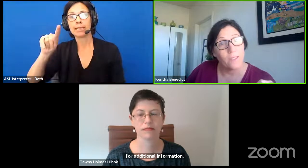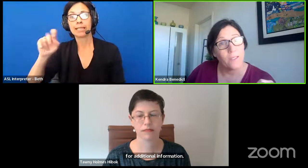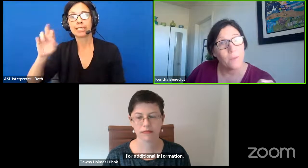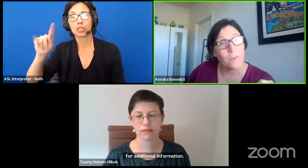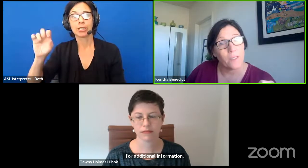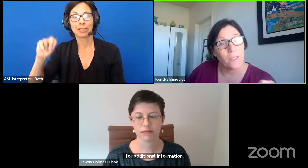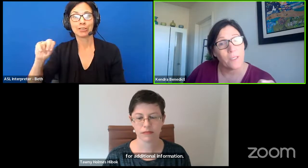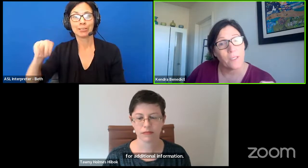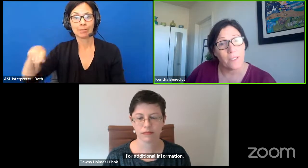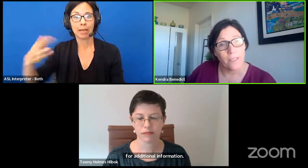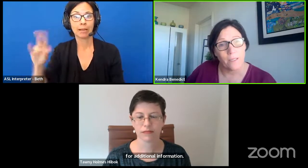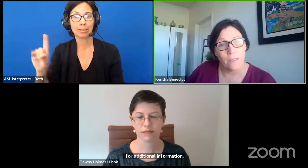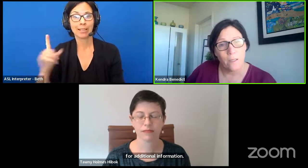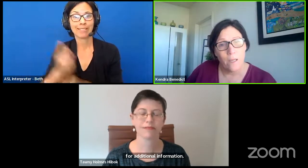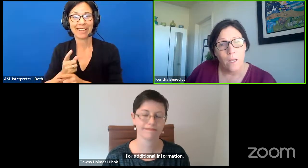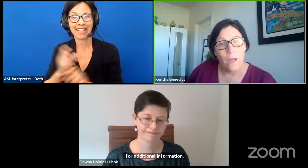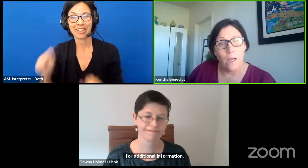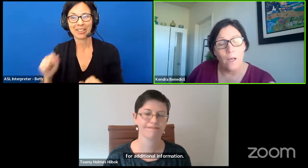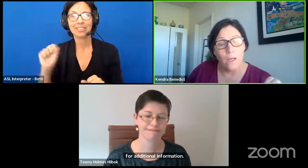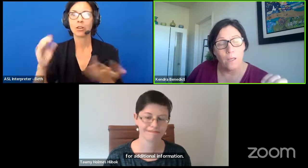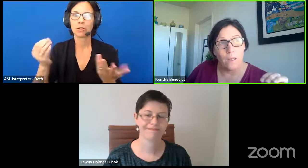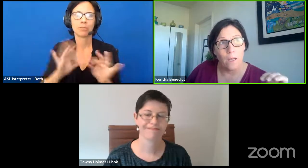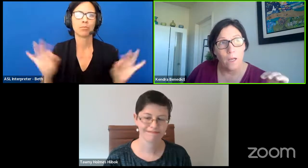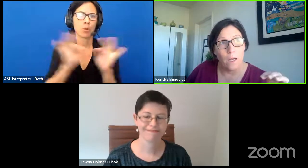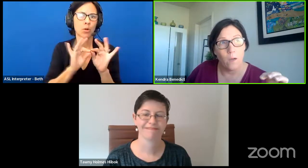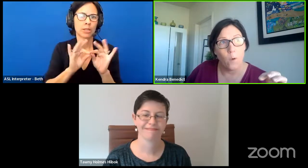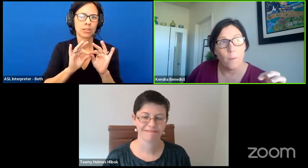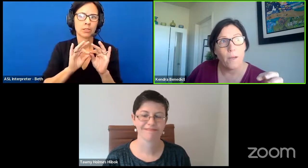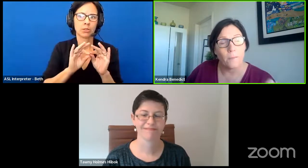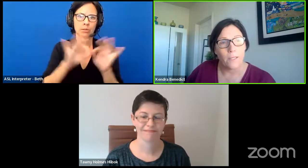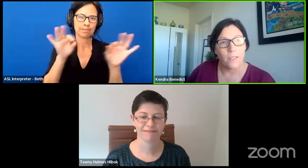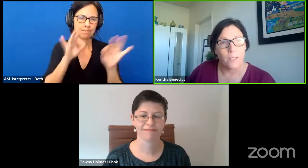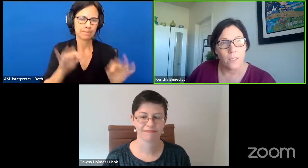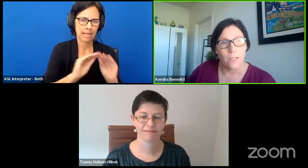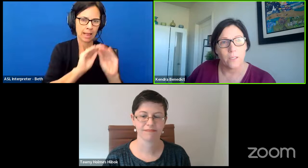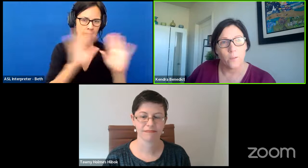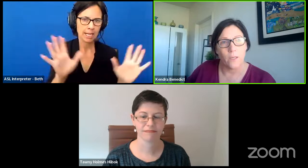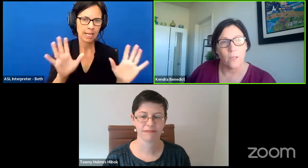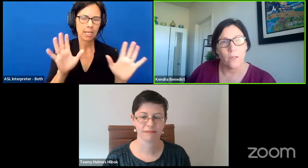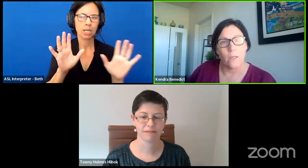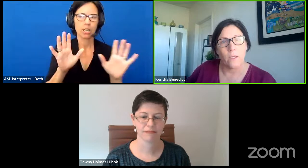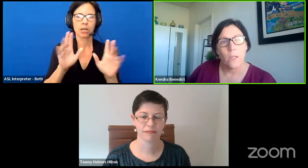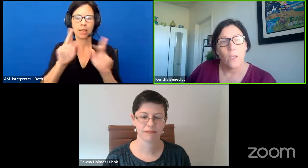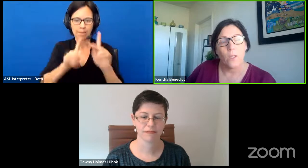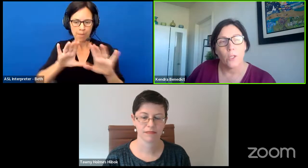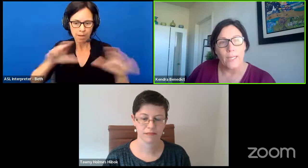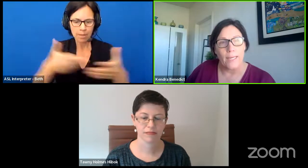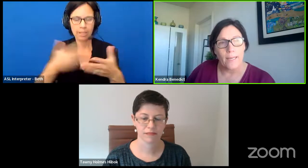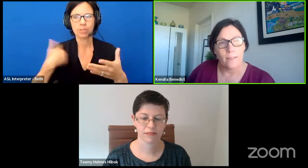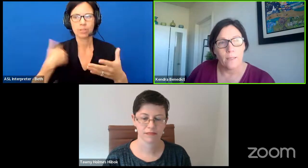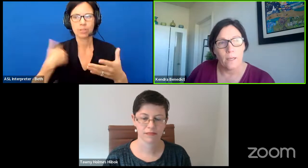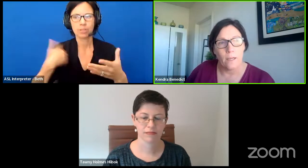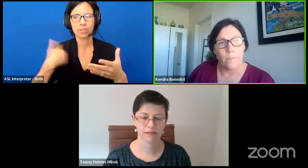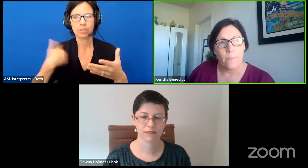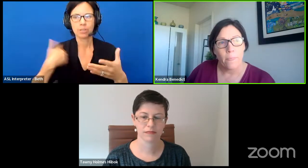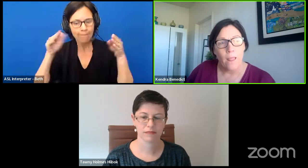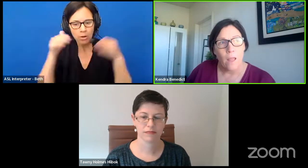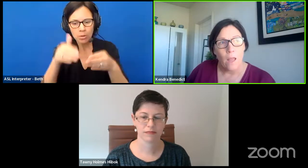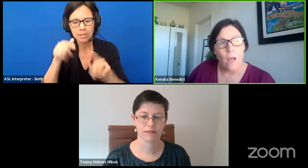so we need to be really clear on what population it is that we are looking at.